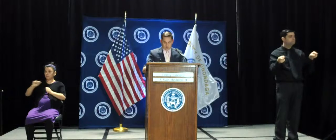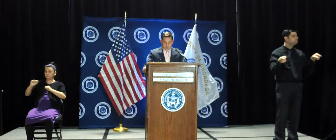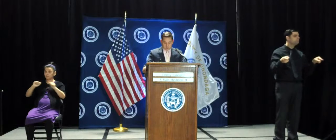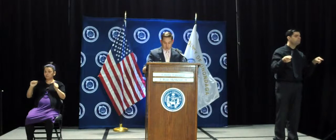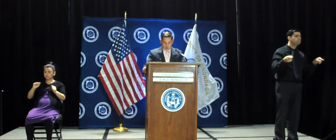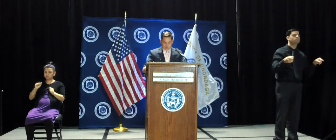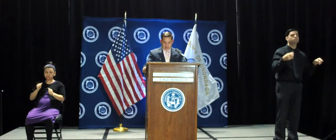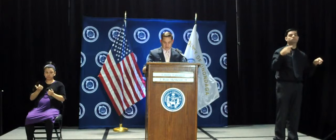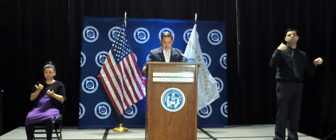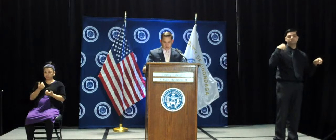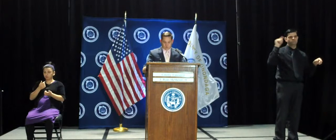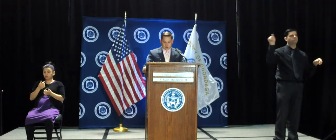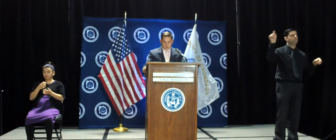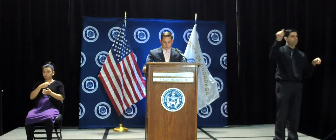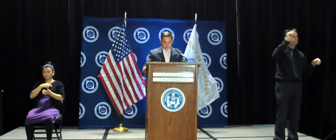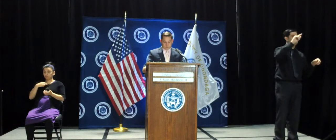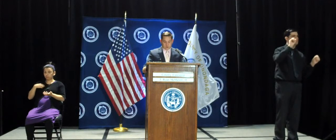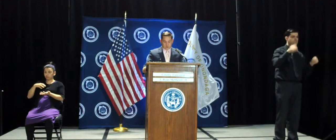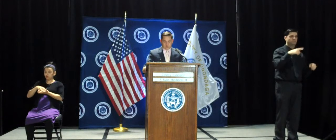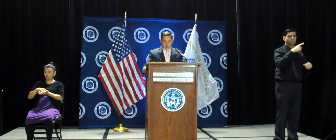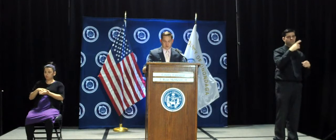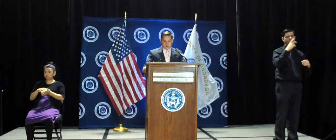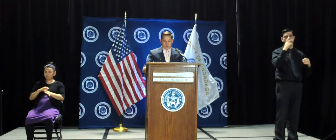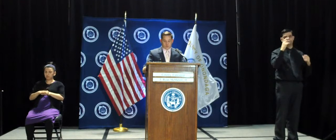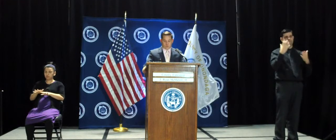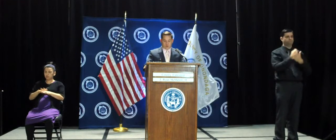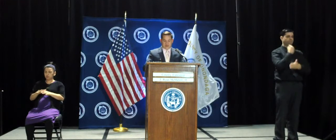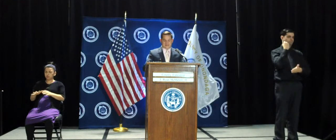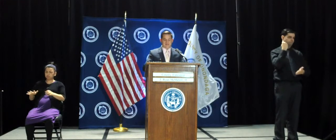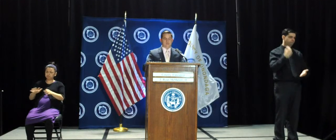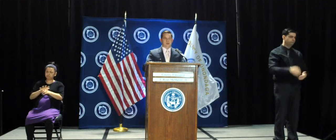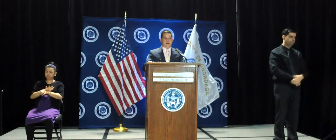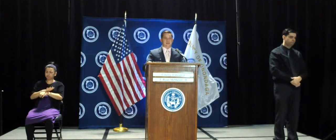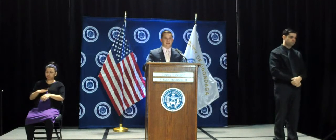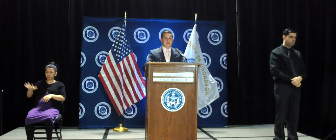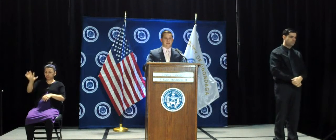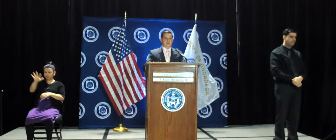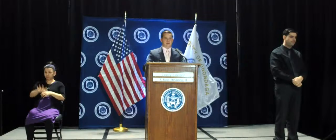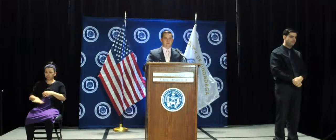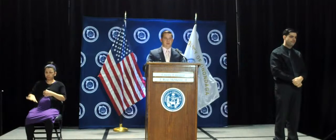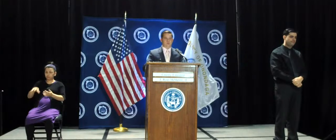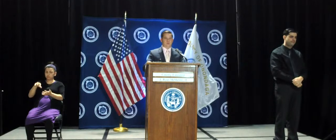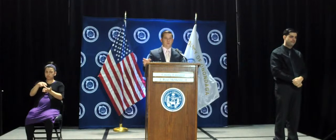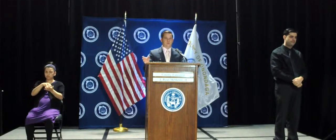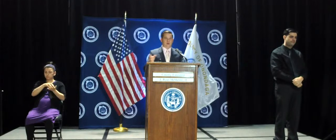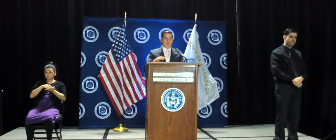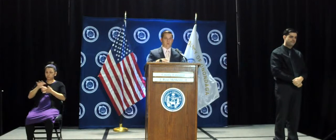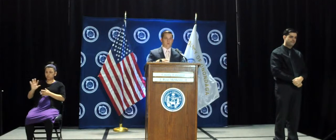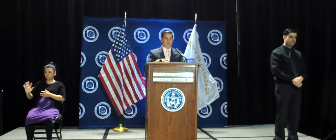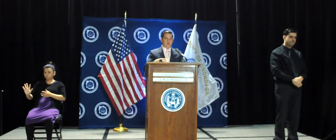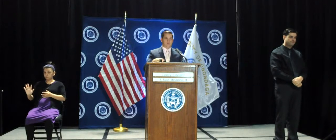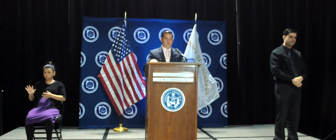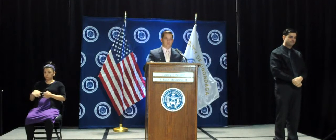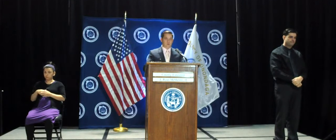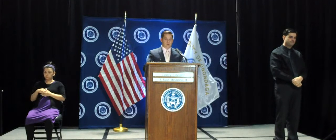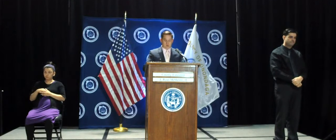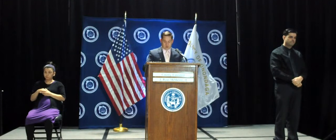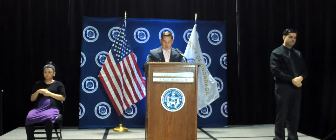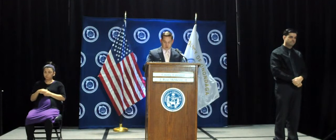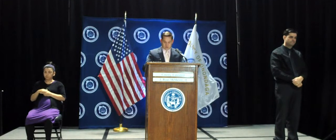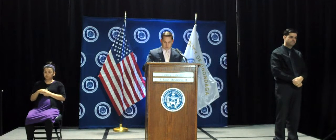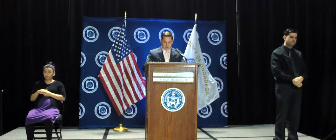community that are doing testing as well. There is no more asymptomatic testing at the FSHAD. We've moved that all over here